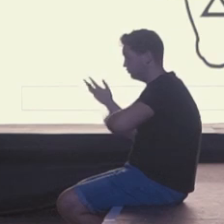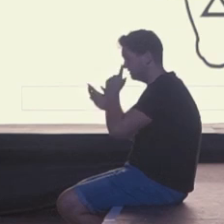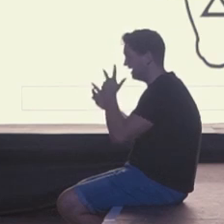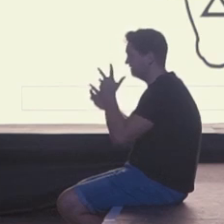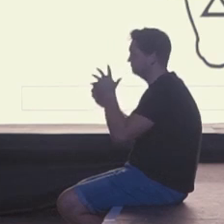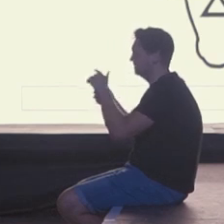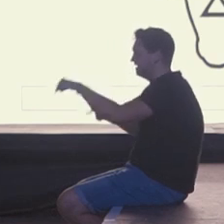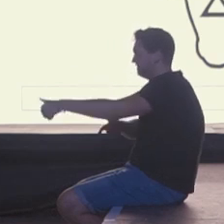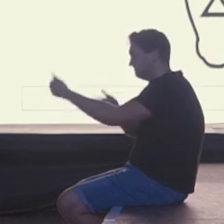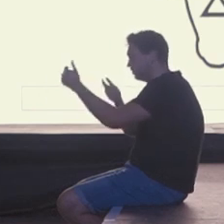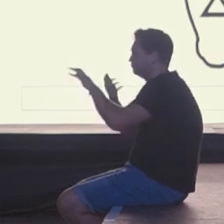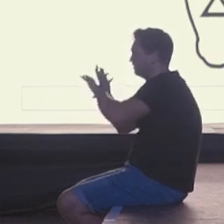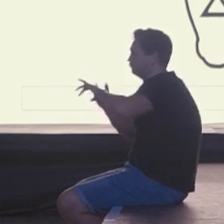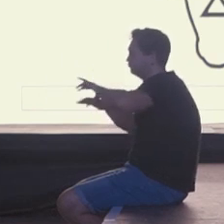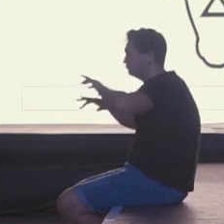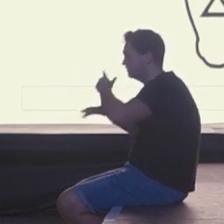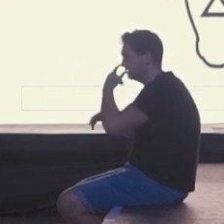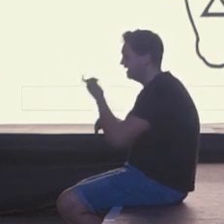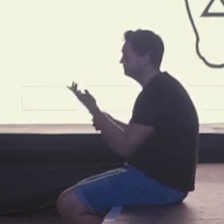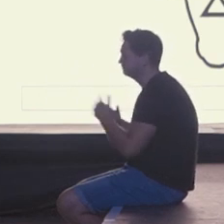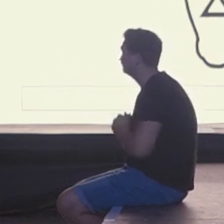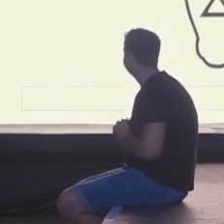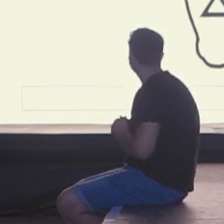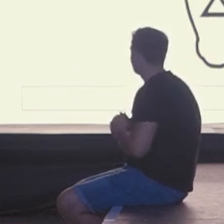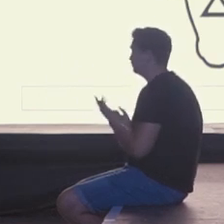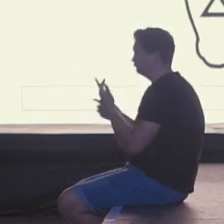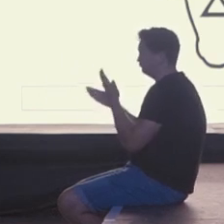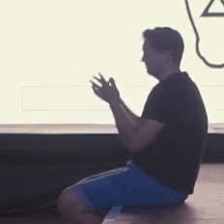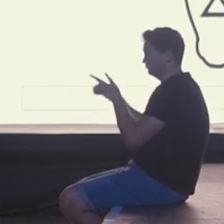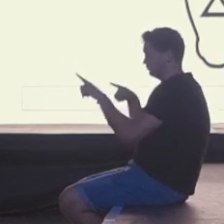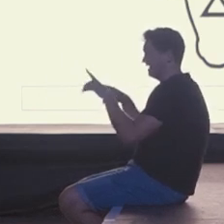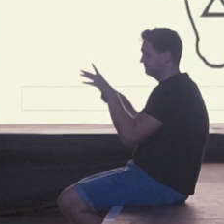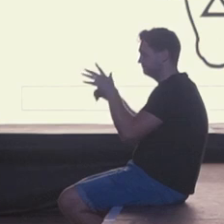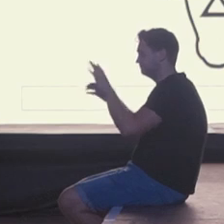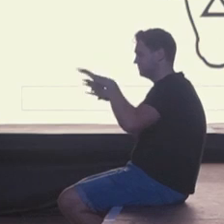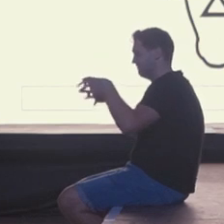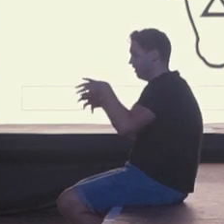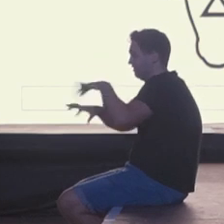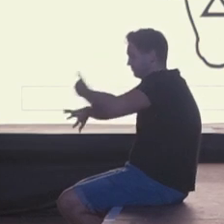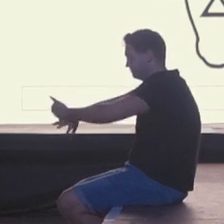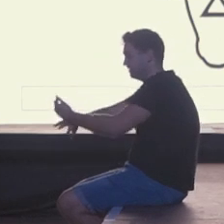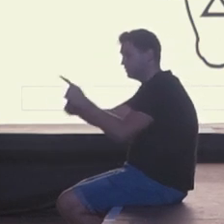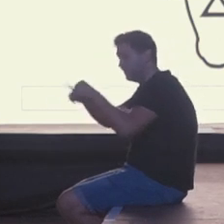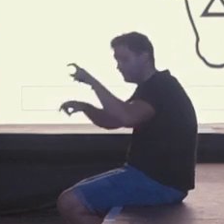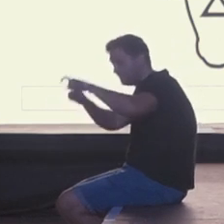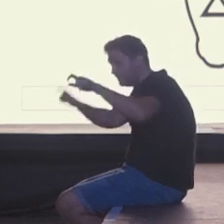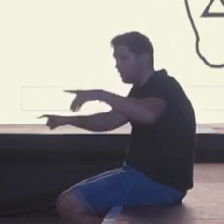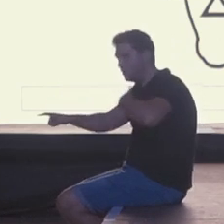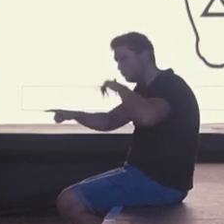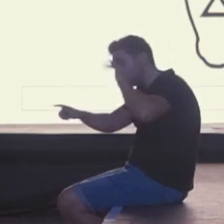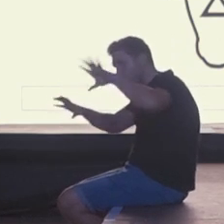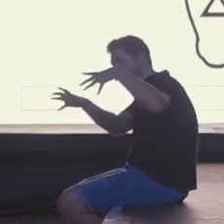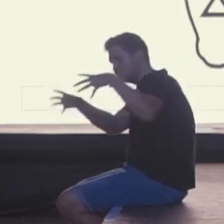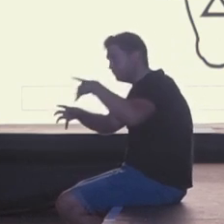but it would be amazing to get more local groups off the ground. And so if you want to get one started, if you know anyone, have a group of friends